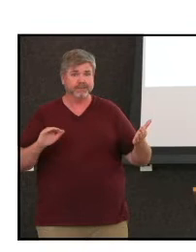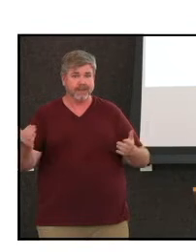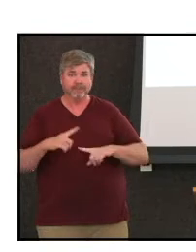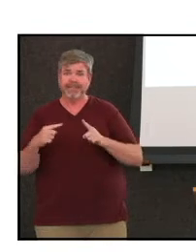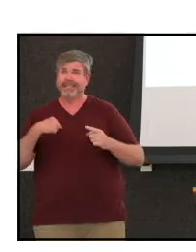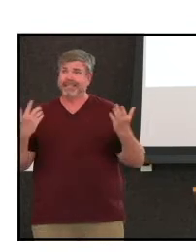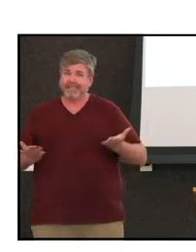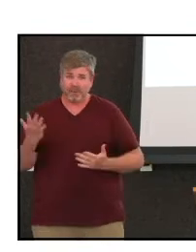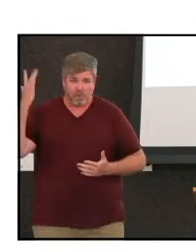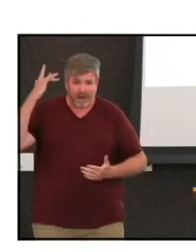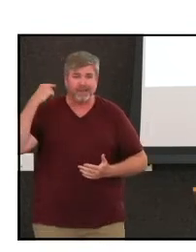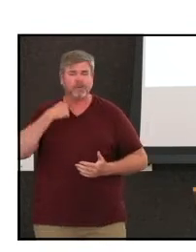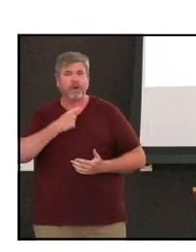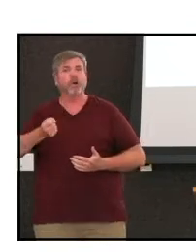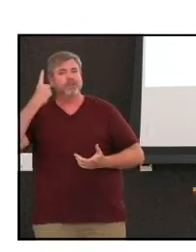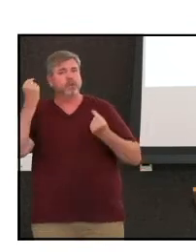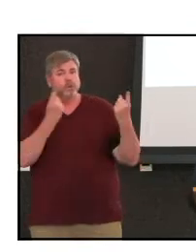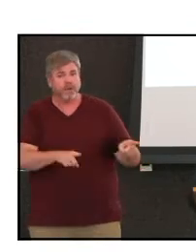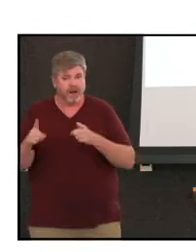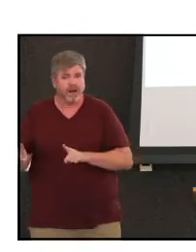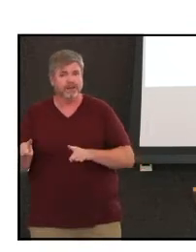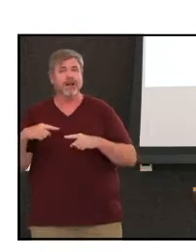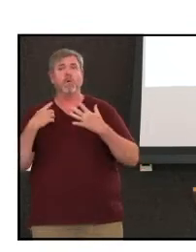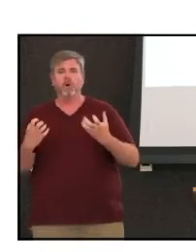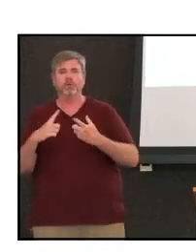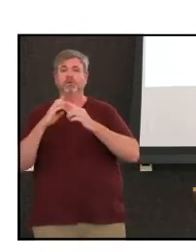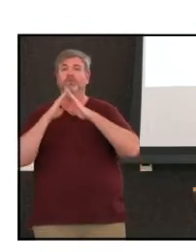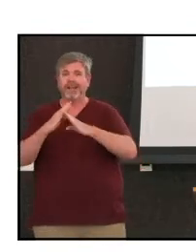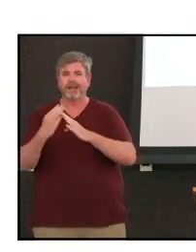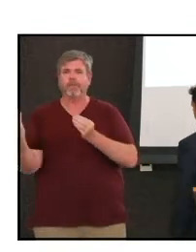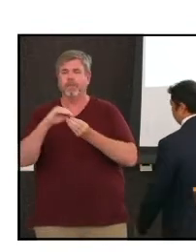what it takes in order to prevent more deaths happening in this county. Thank you.